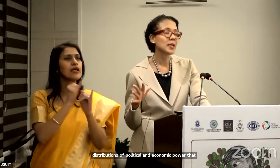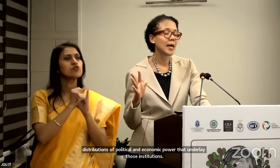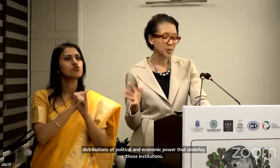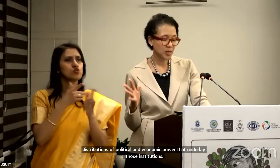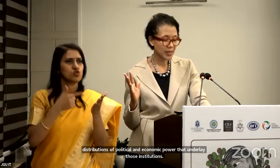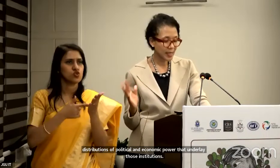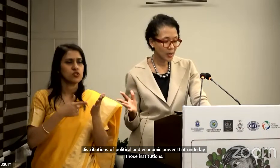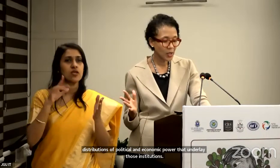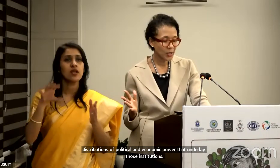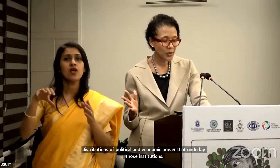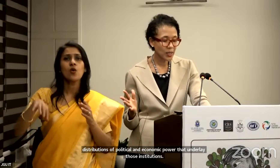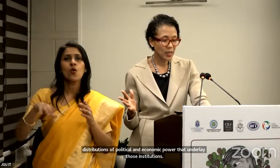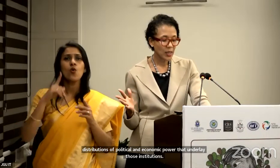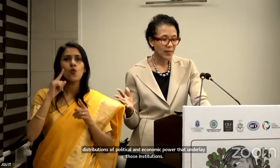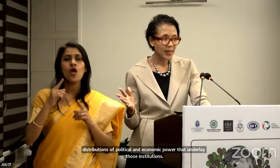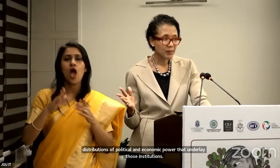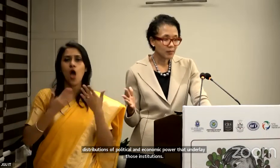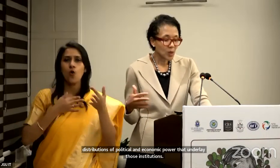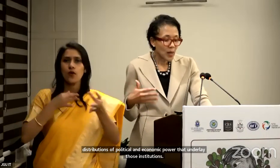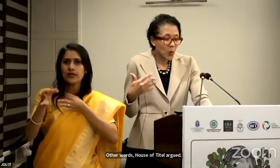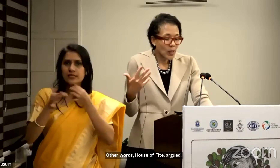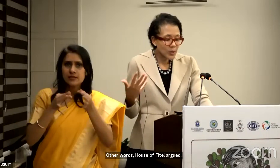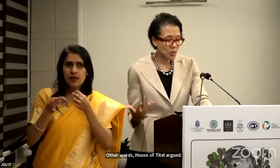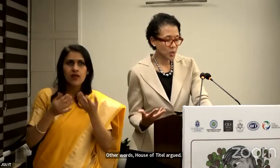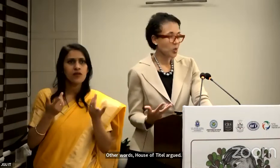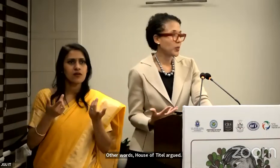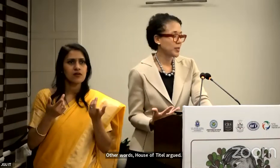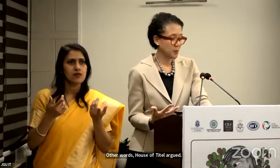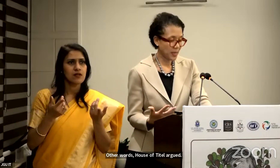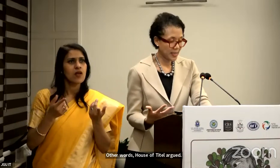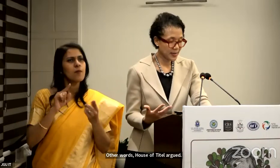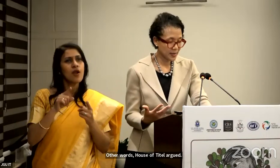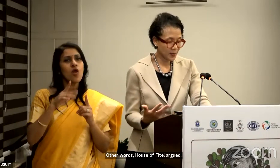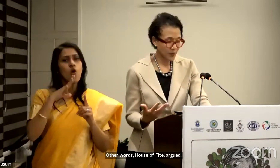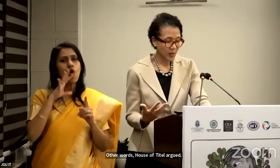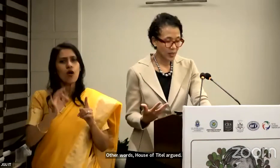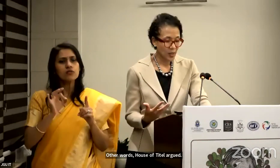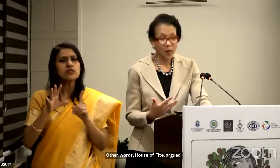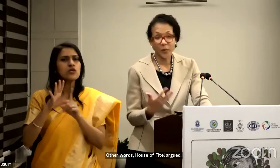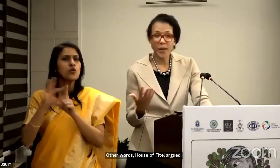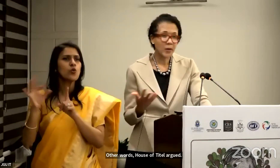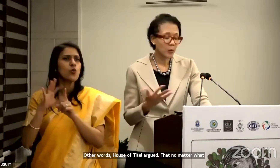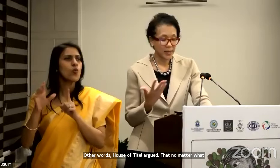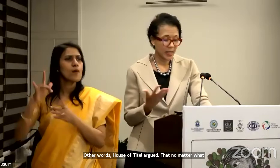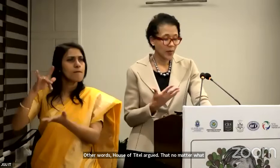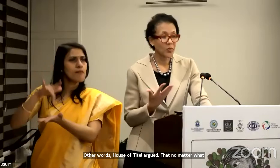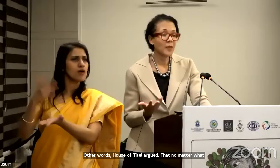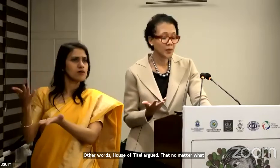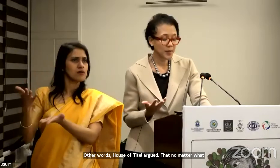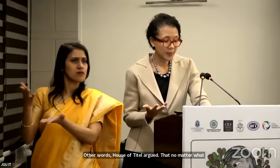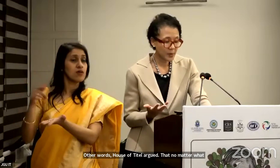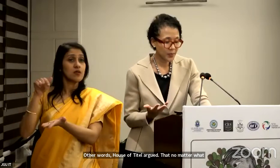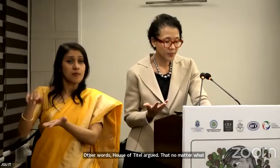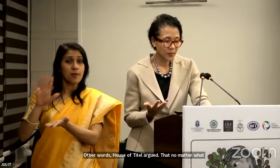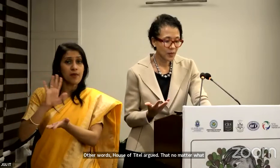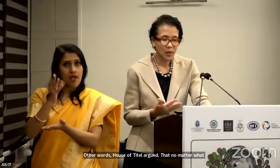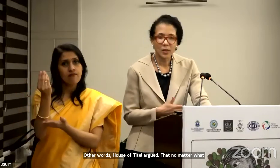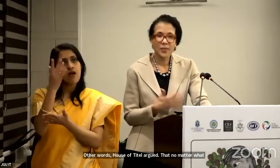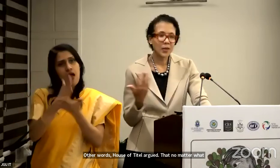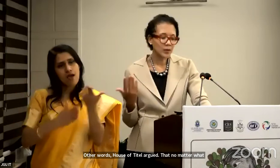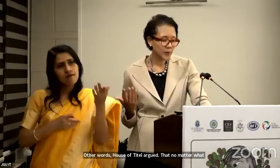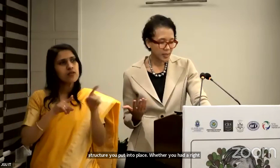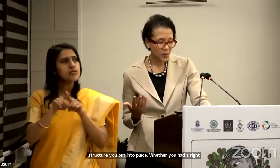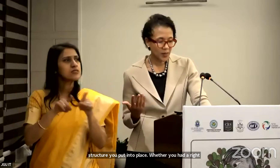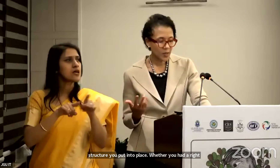words, Howes and Teitel argued that no matter what structure you put into place, whether you had a right to health or not, for example,